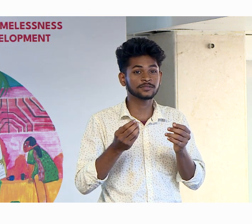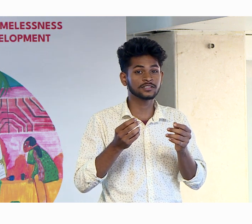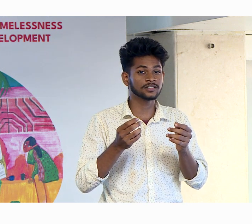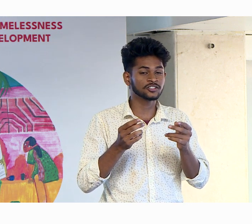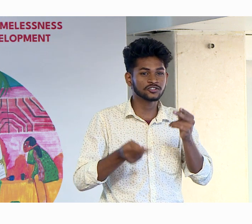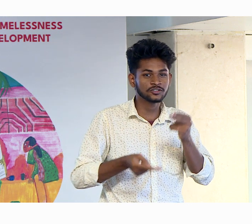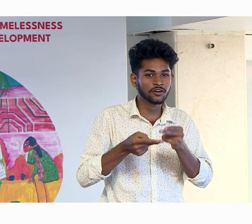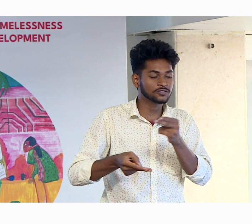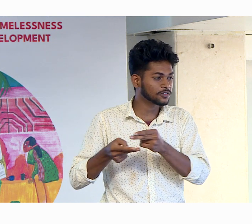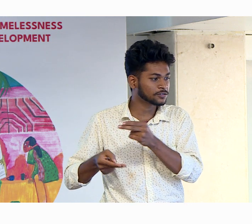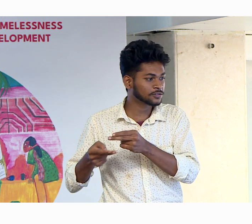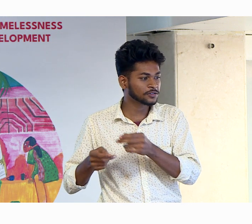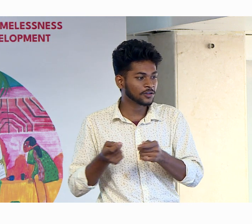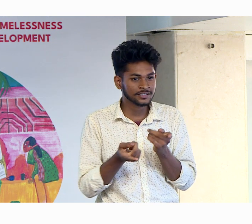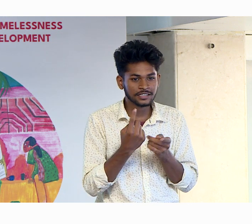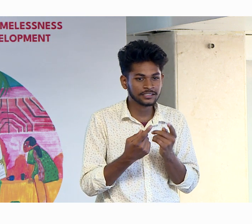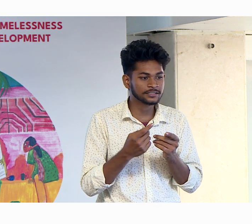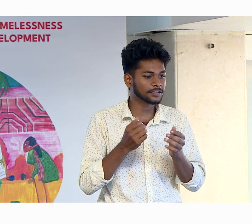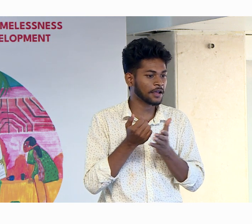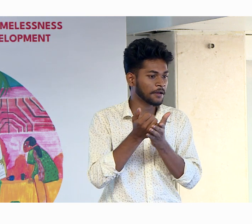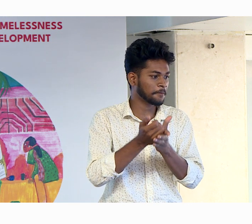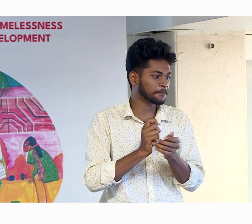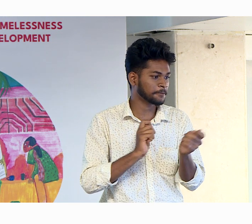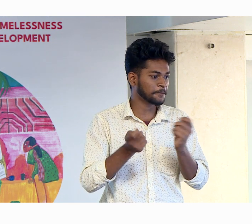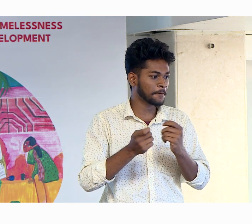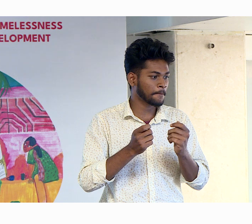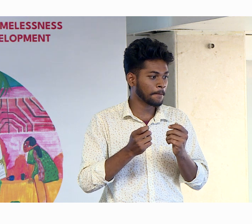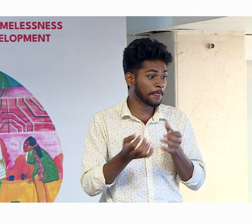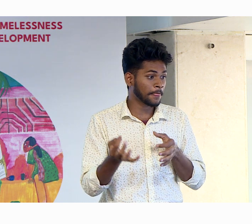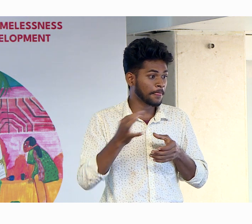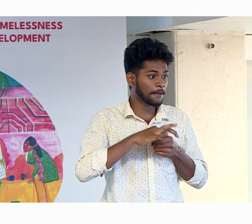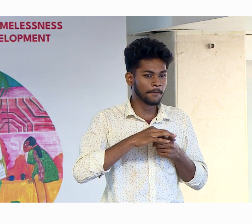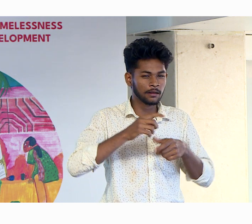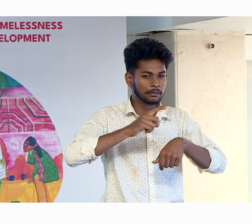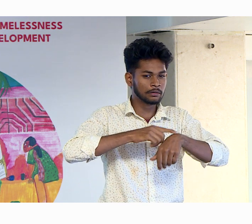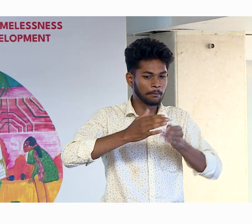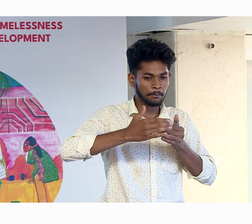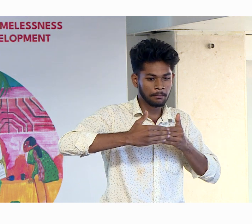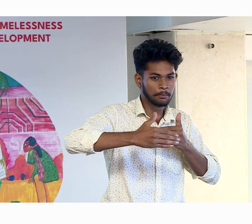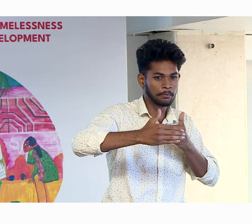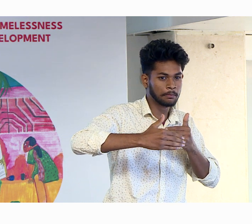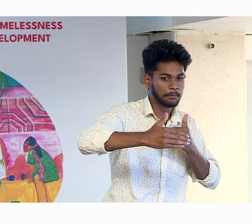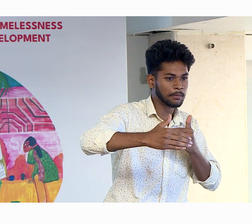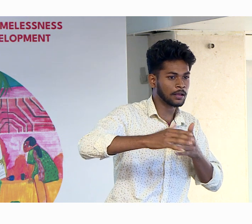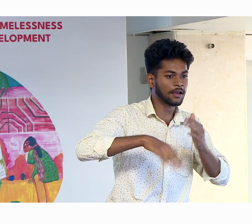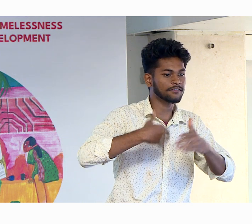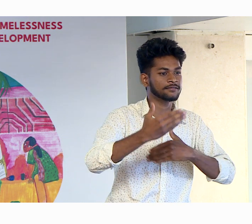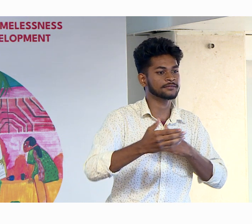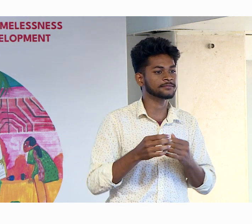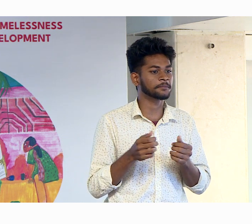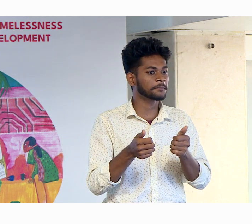is crucial. The relationships help the key people become more committed to the project and to recognise that adjustments are needed on